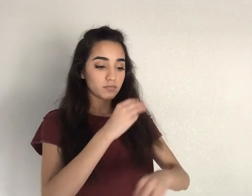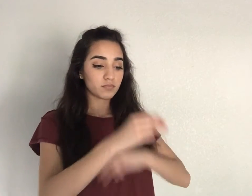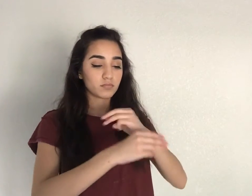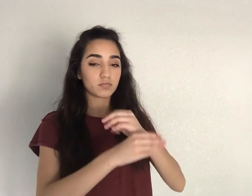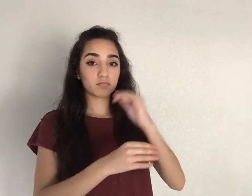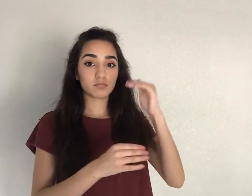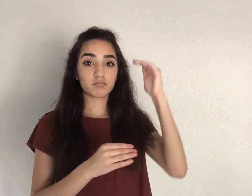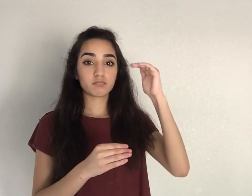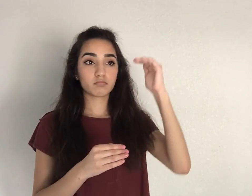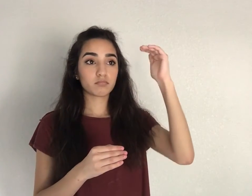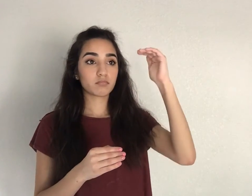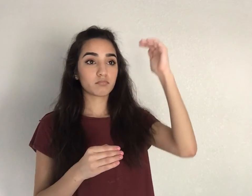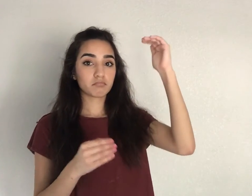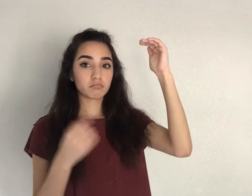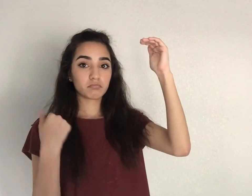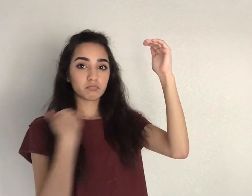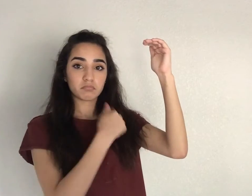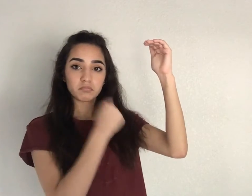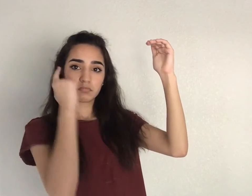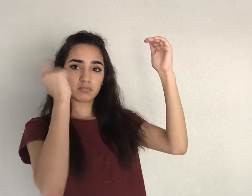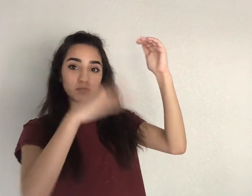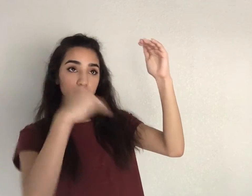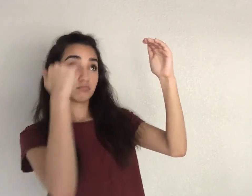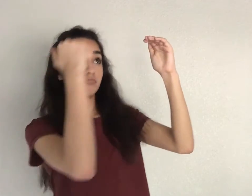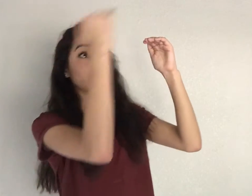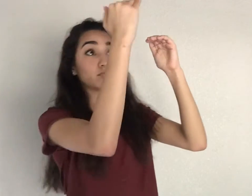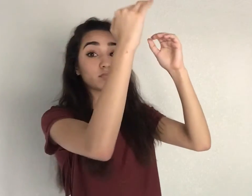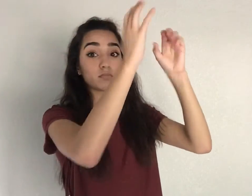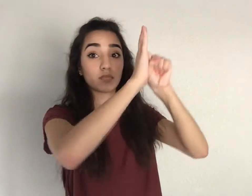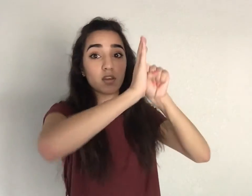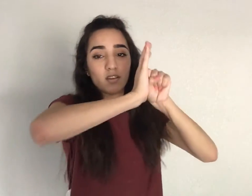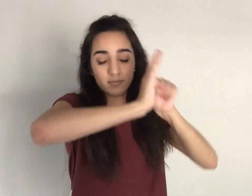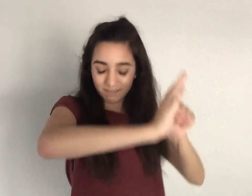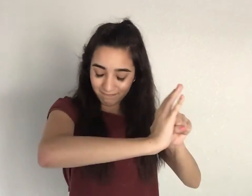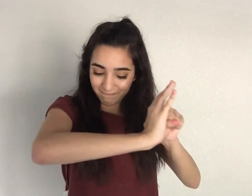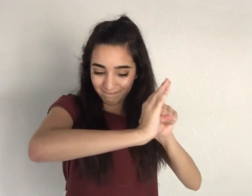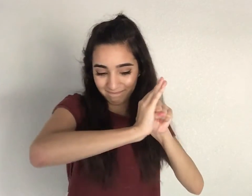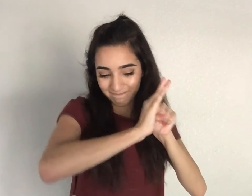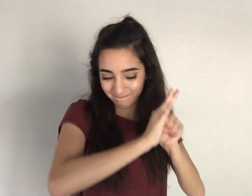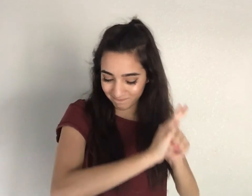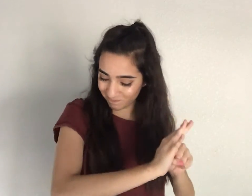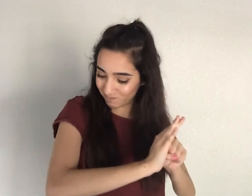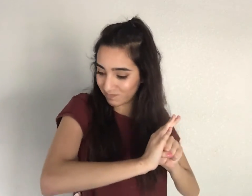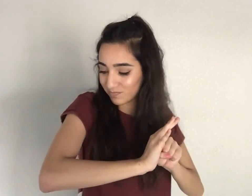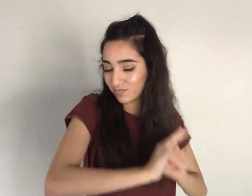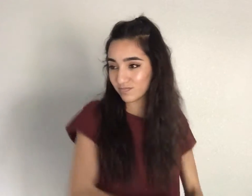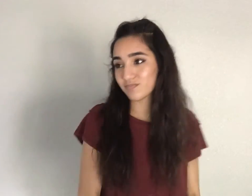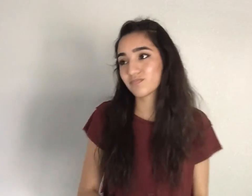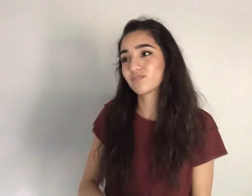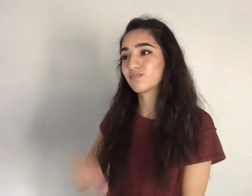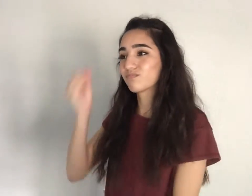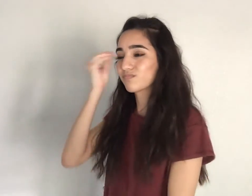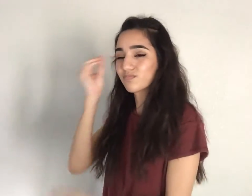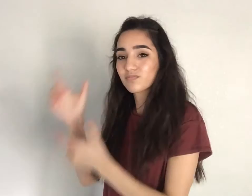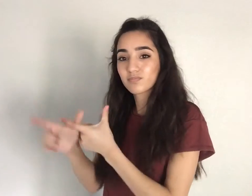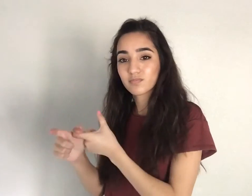It was a big, big world, but we thought we were bigger. Pushing each other to the limits, we were learning